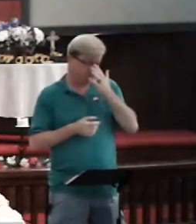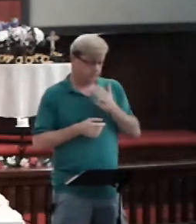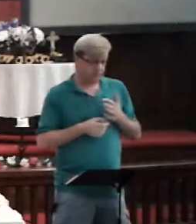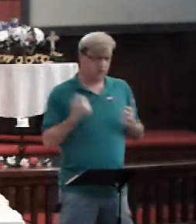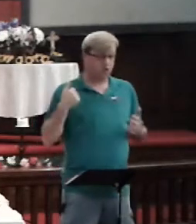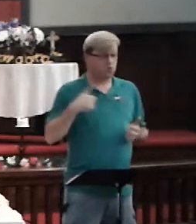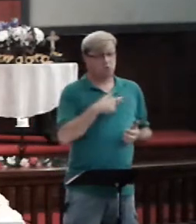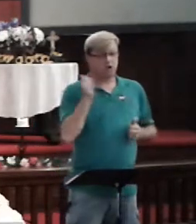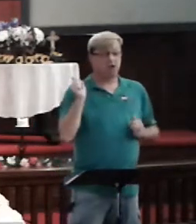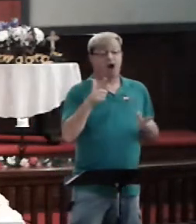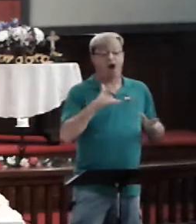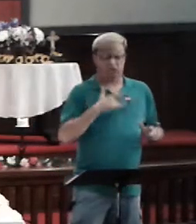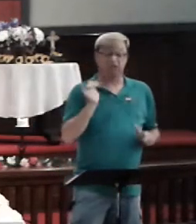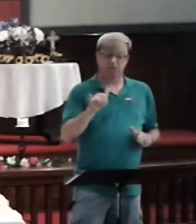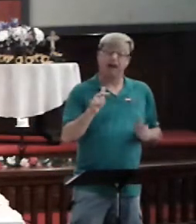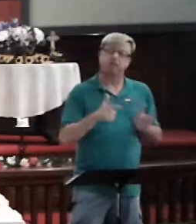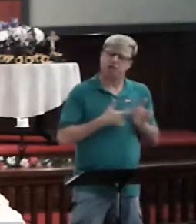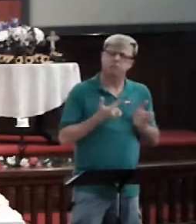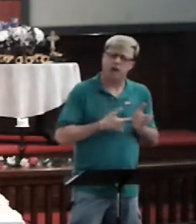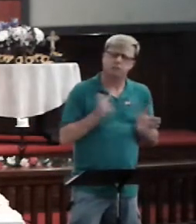And we all feel that sometimes.